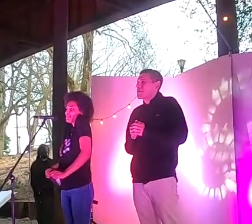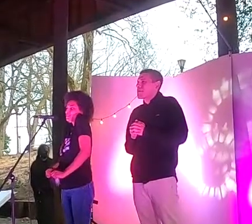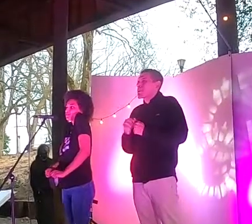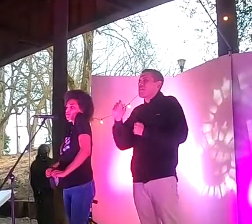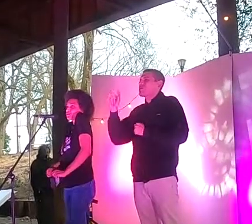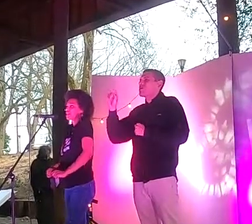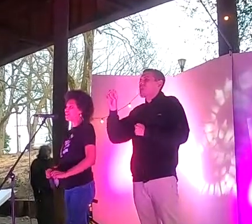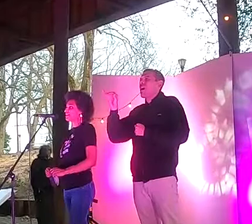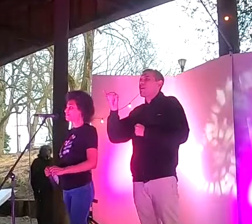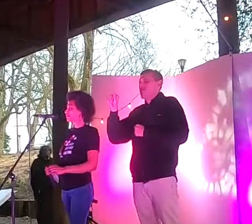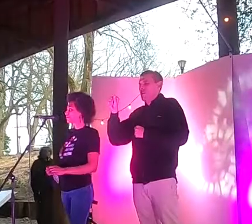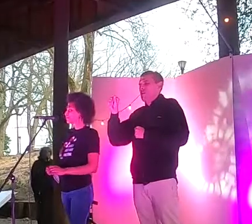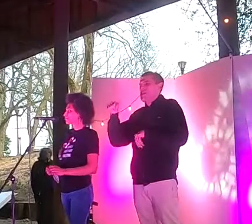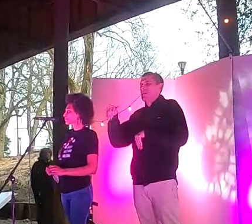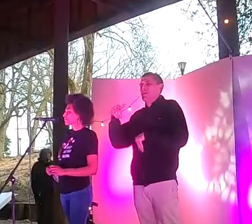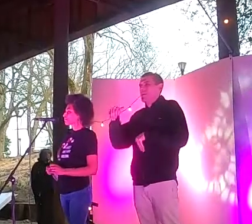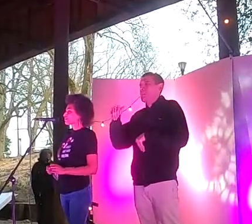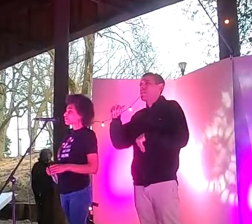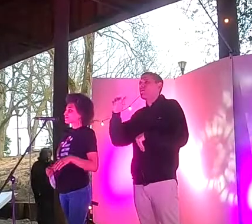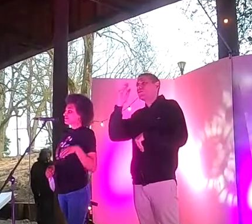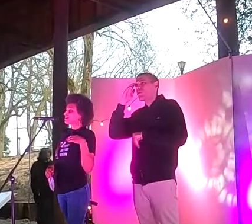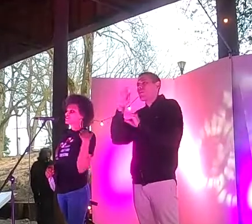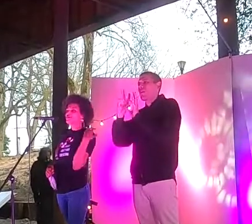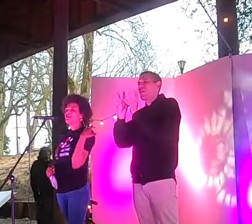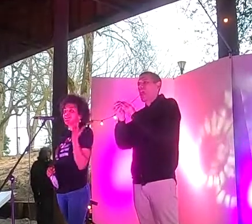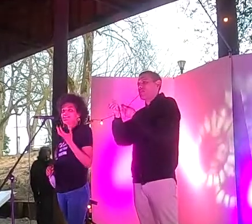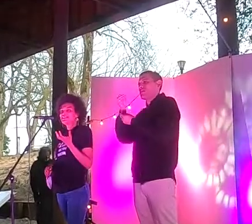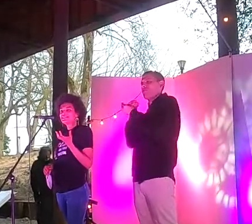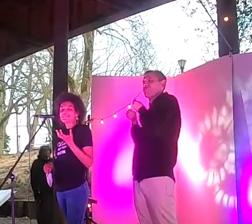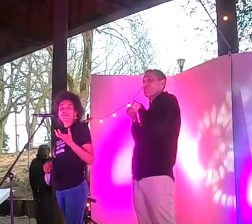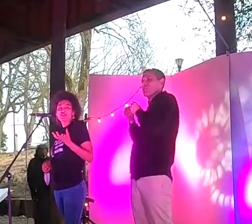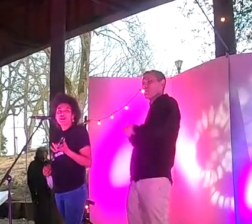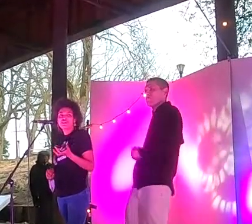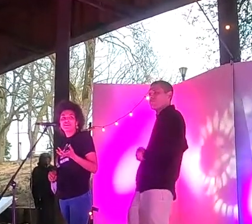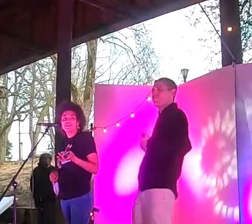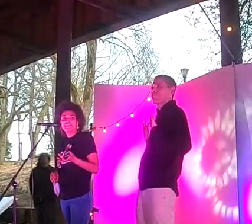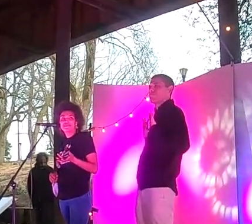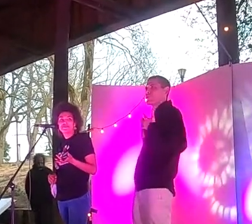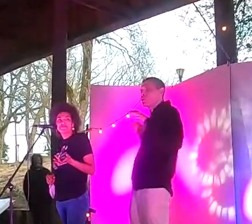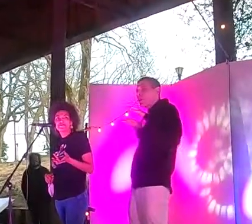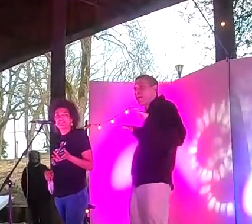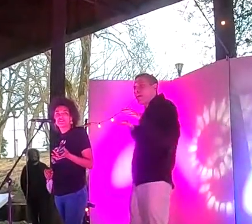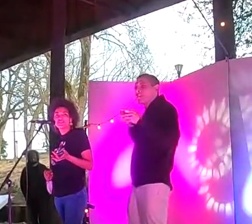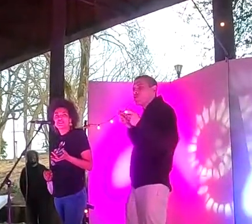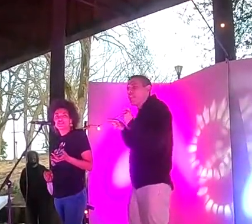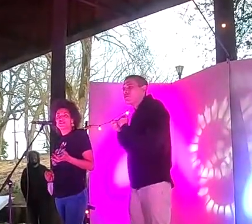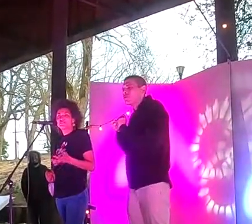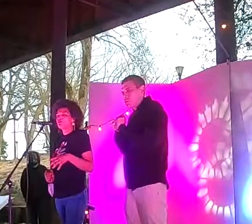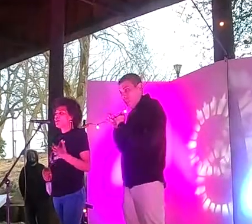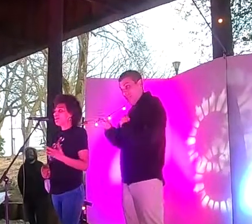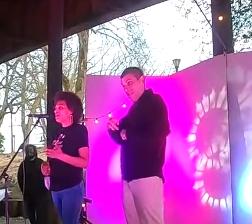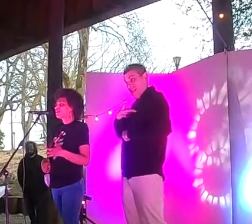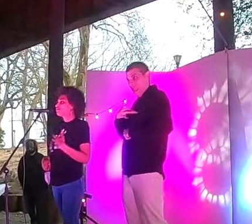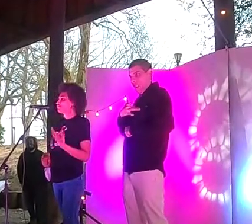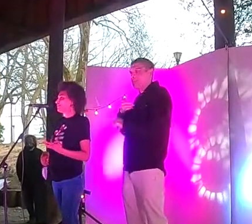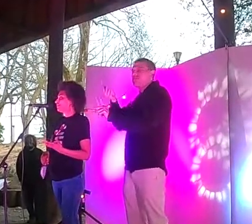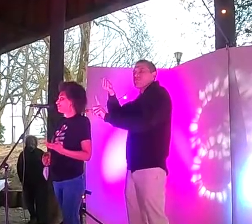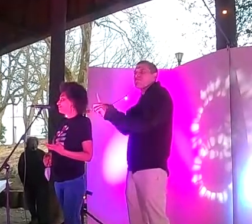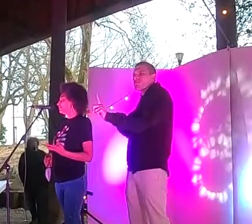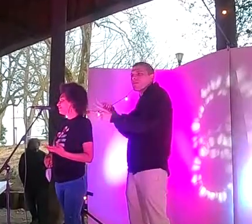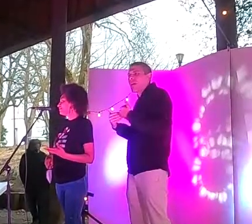of ancestral change. Tanya brings a lot of